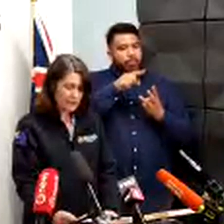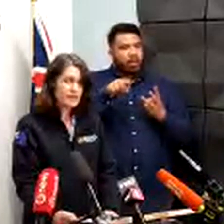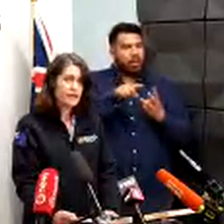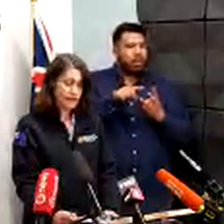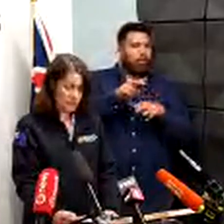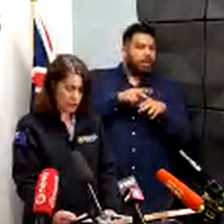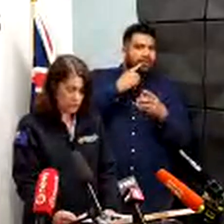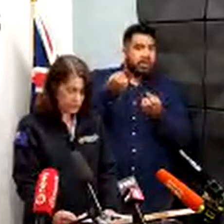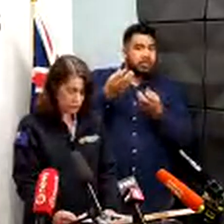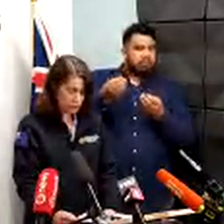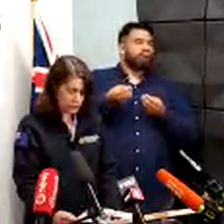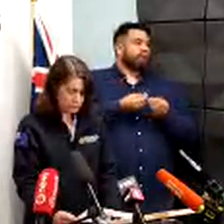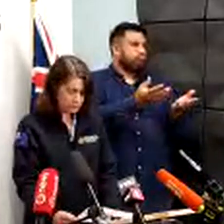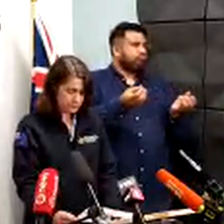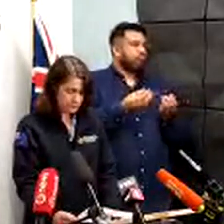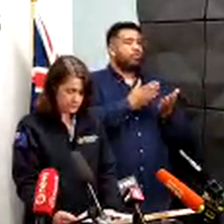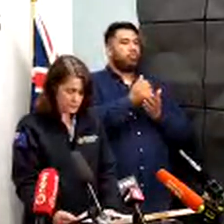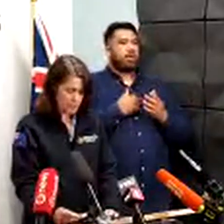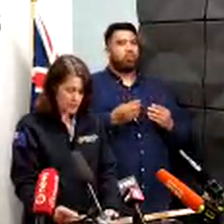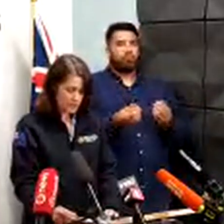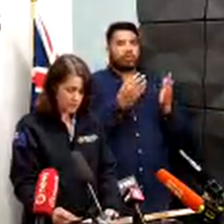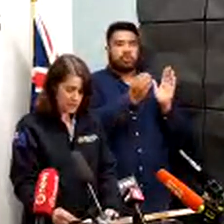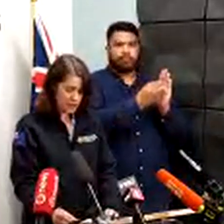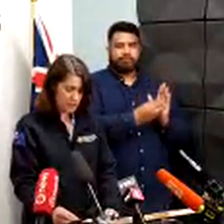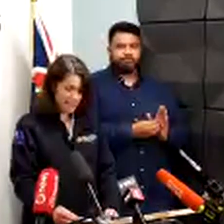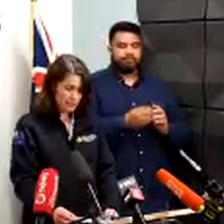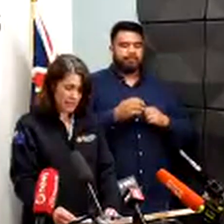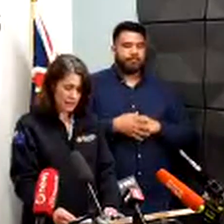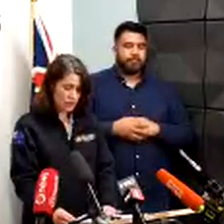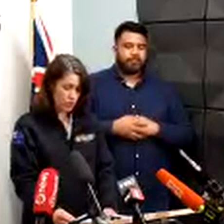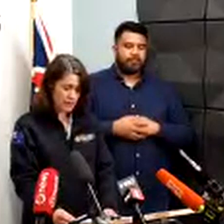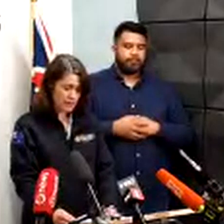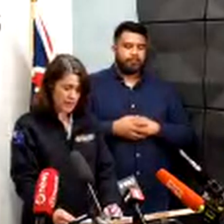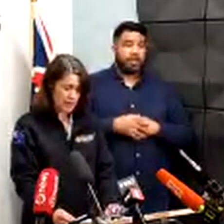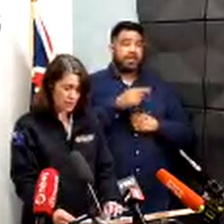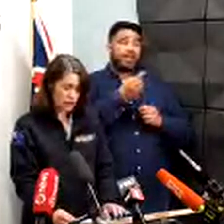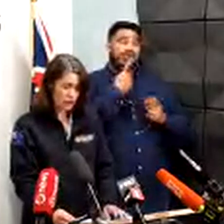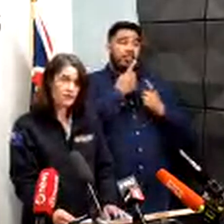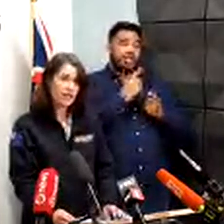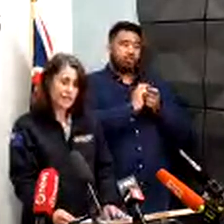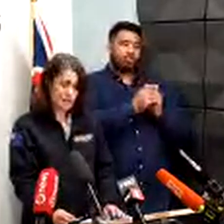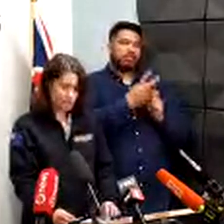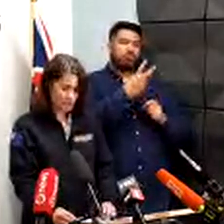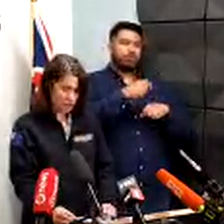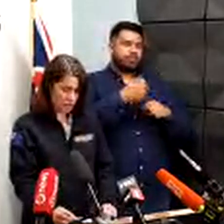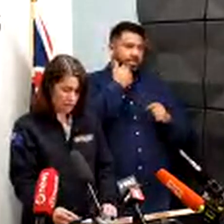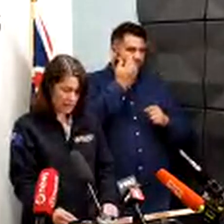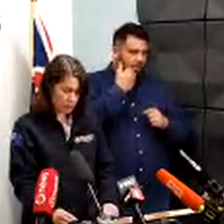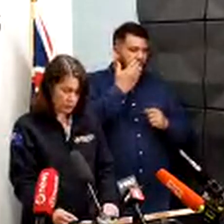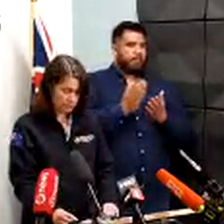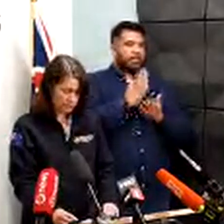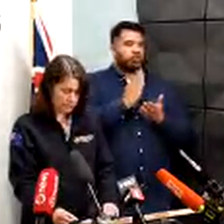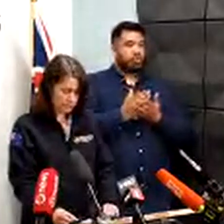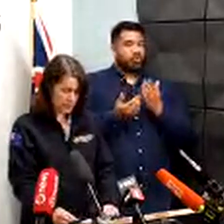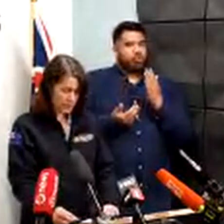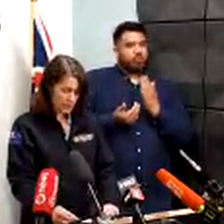the police and the Ministry of Health. This information is being updated twice a day and will include the latest information